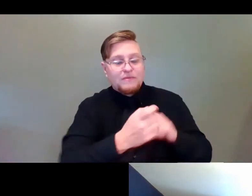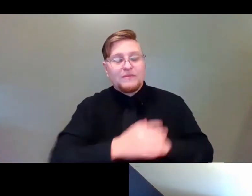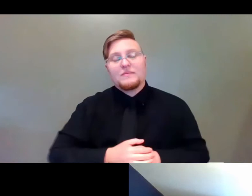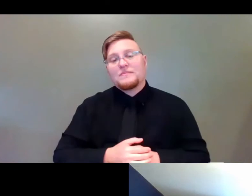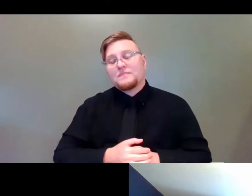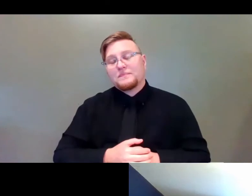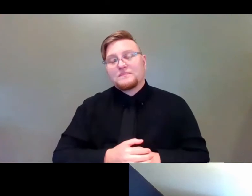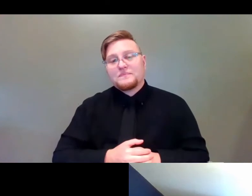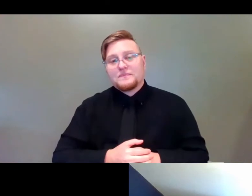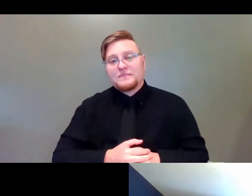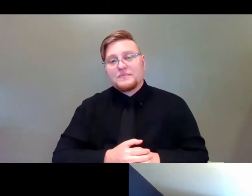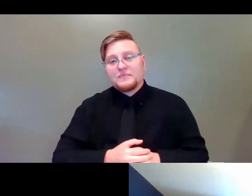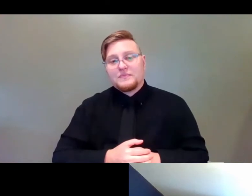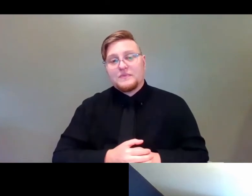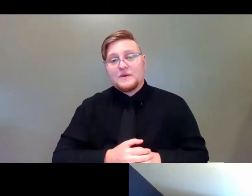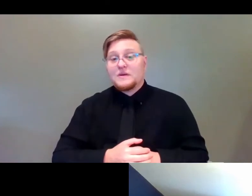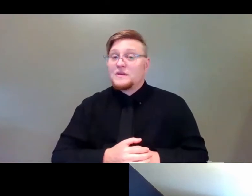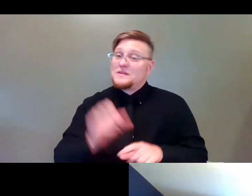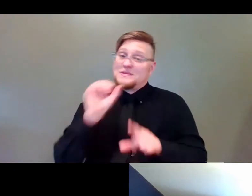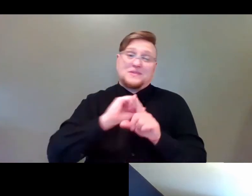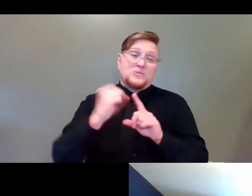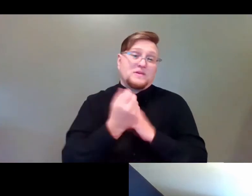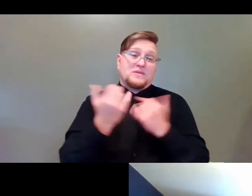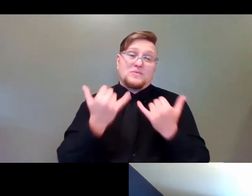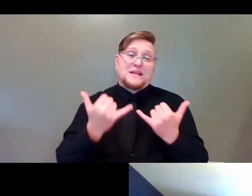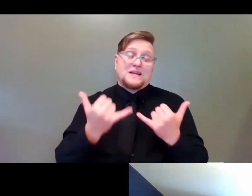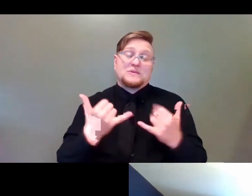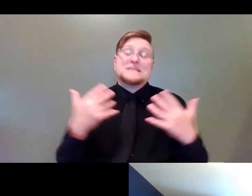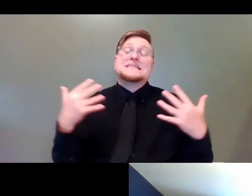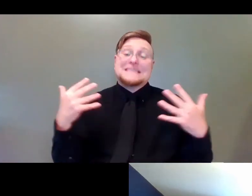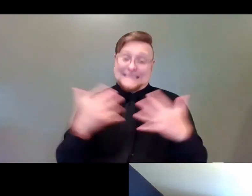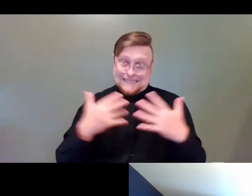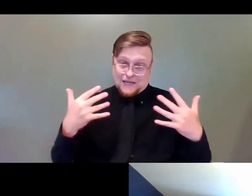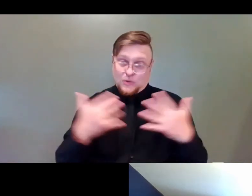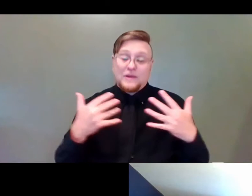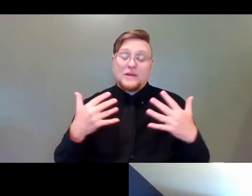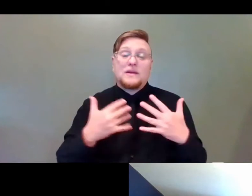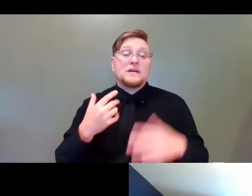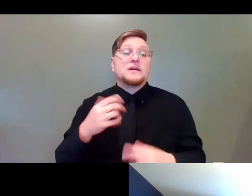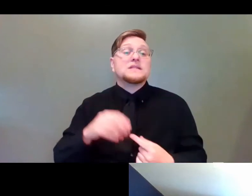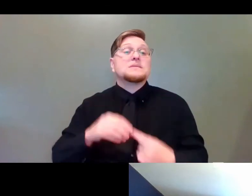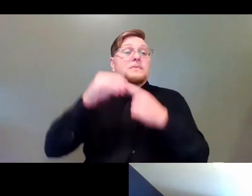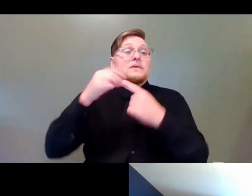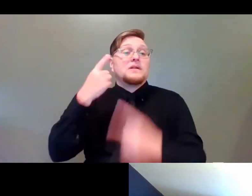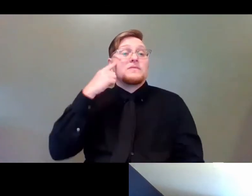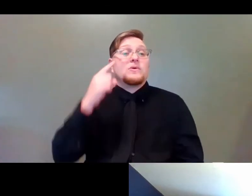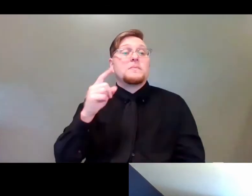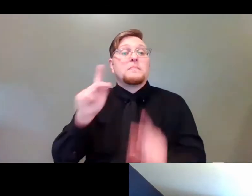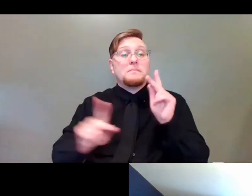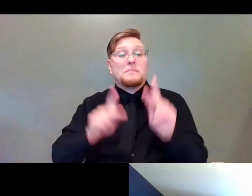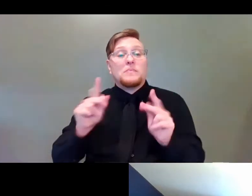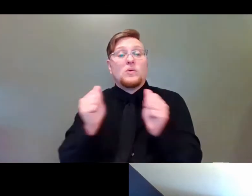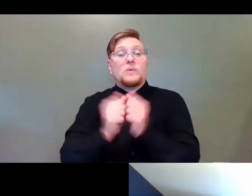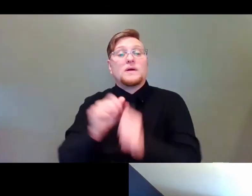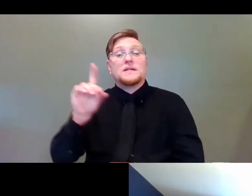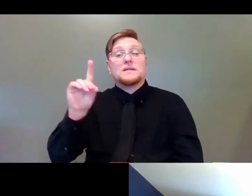is a very scary situation for people with disabilities, and I'm hoping that through writing these grants